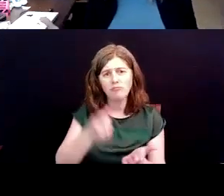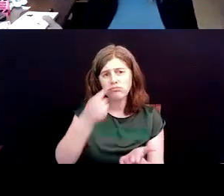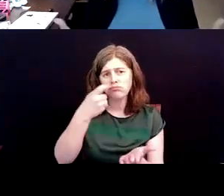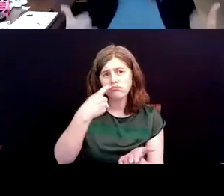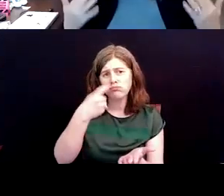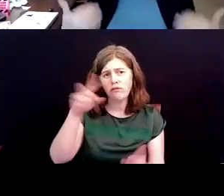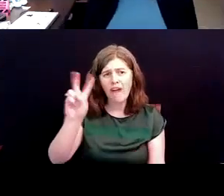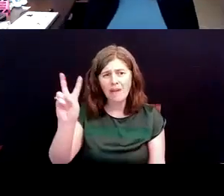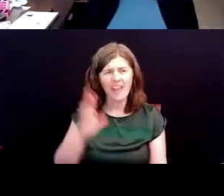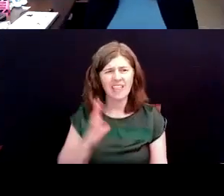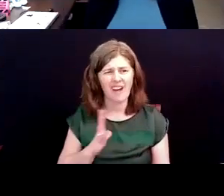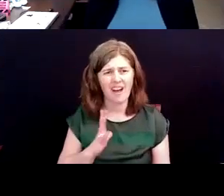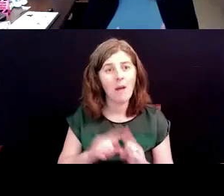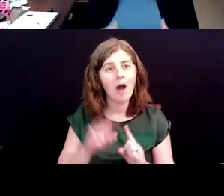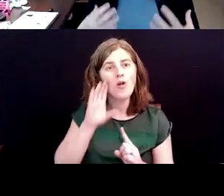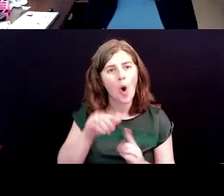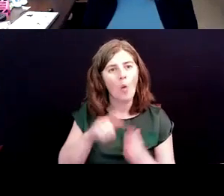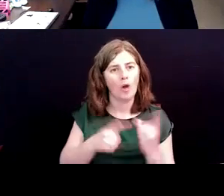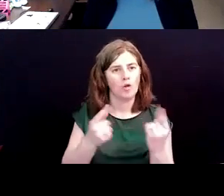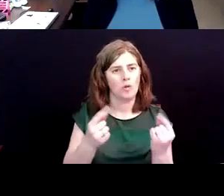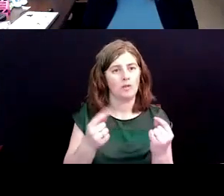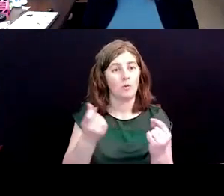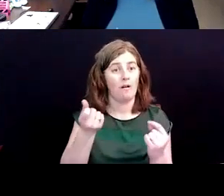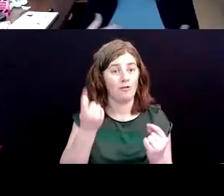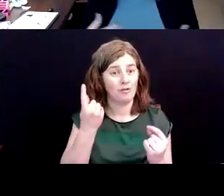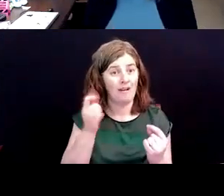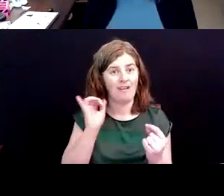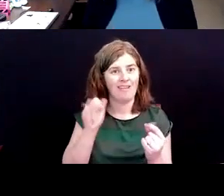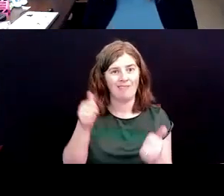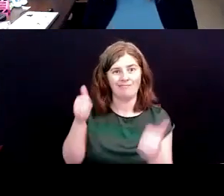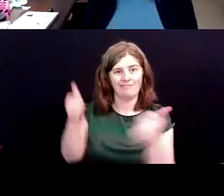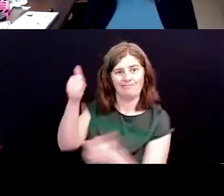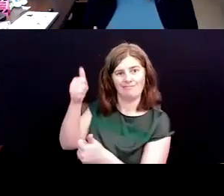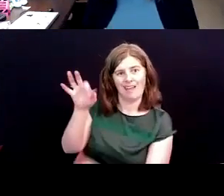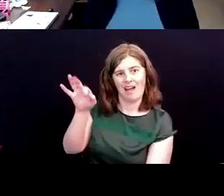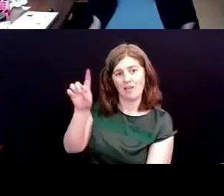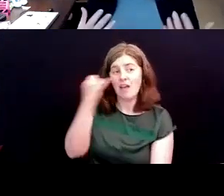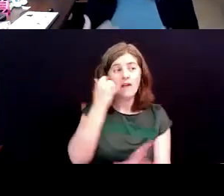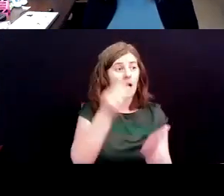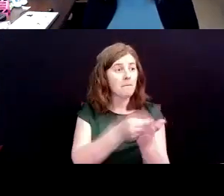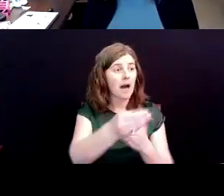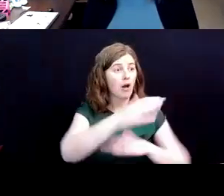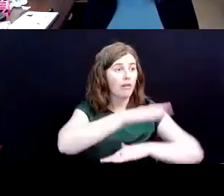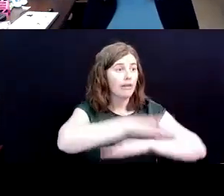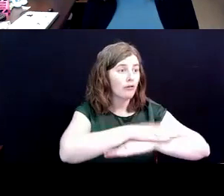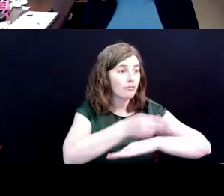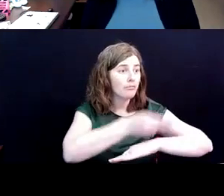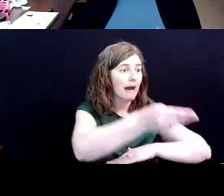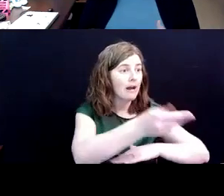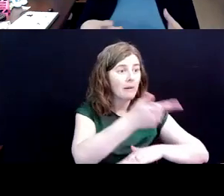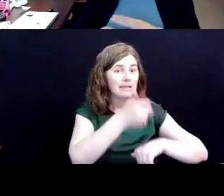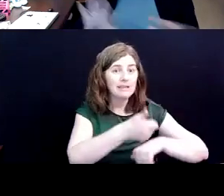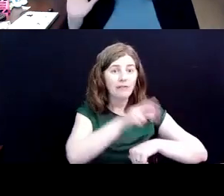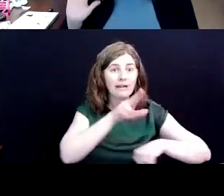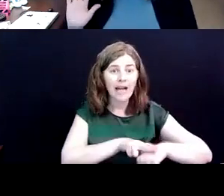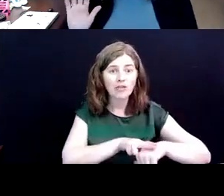that's fine. Just know what you're doing. And so understand that just because you can buy it over the counter, just because it's natural, and